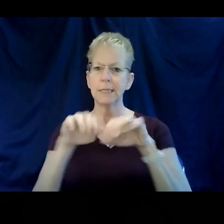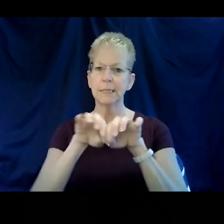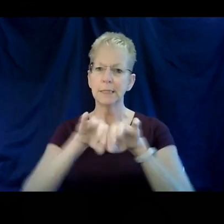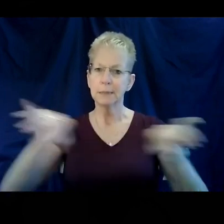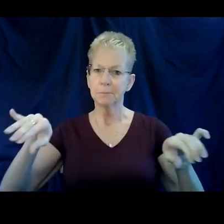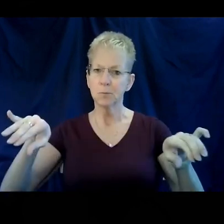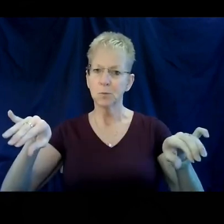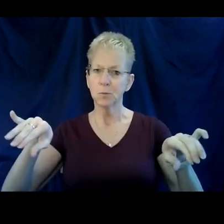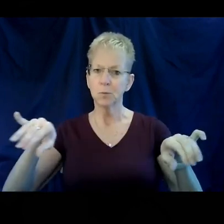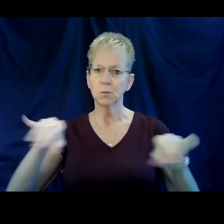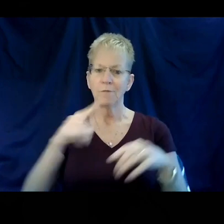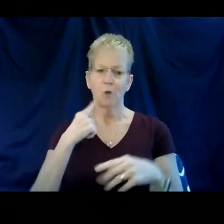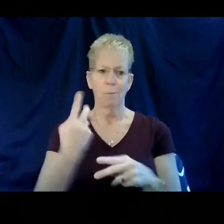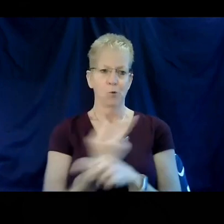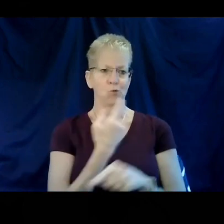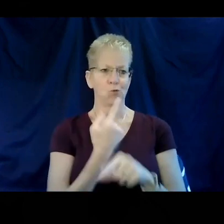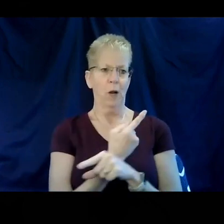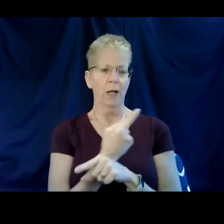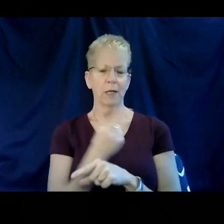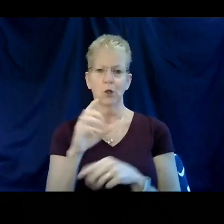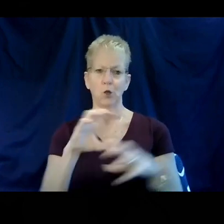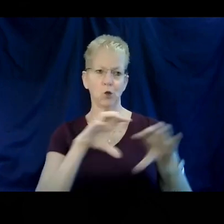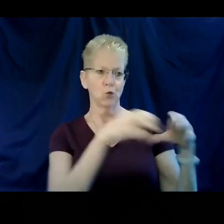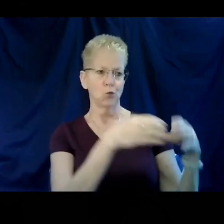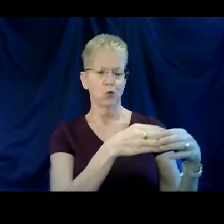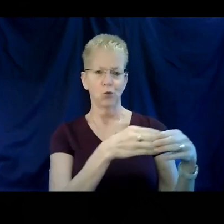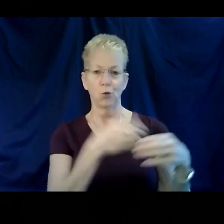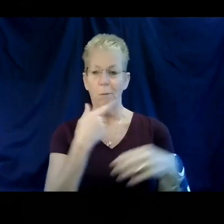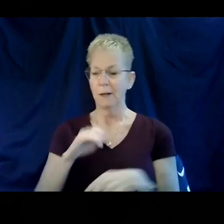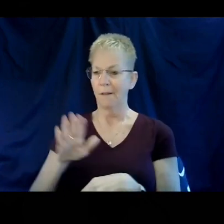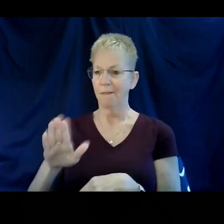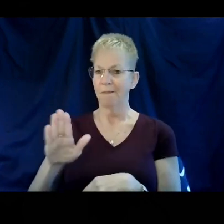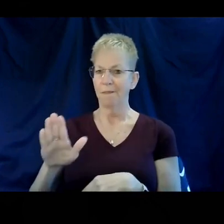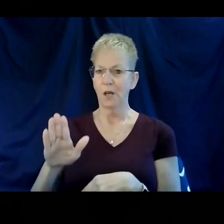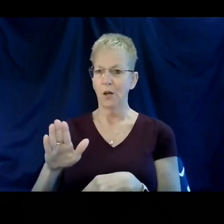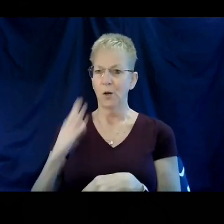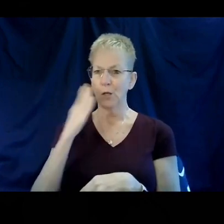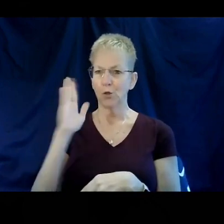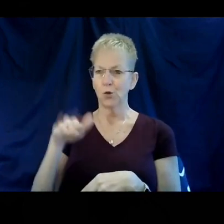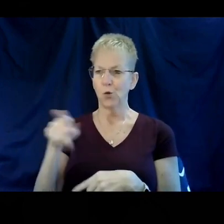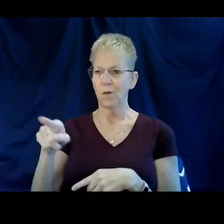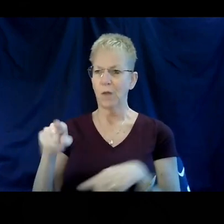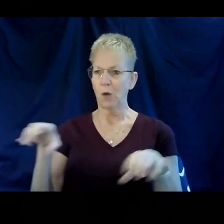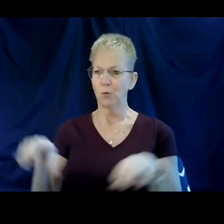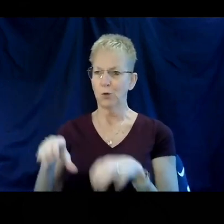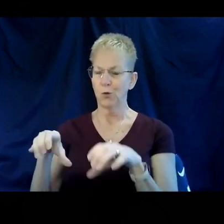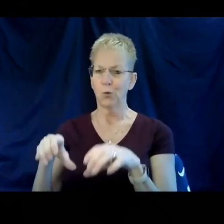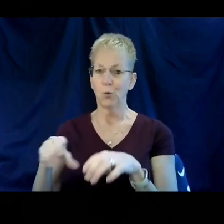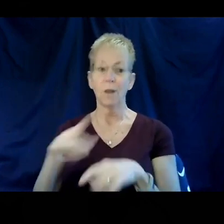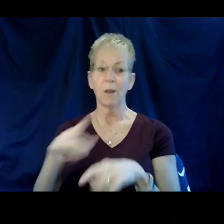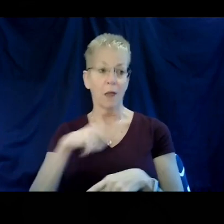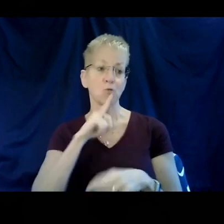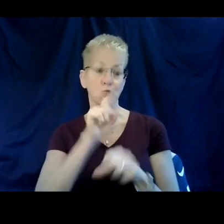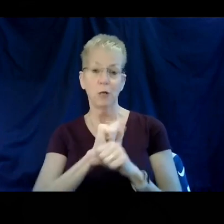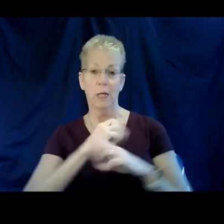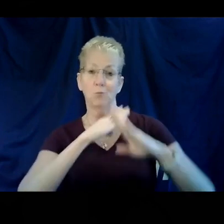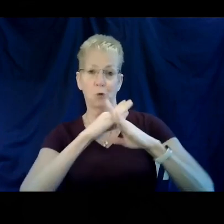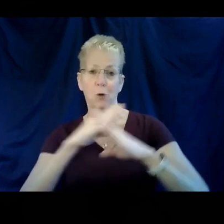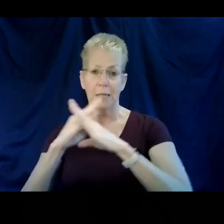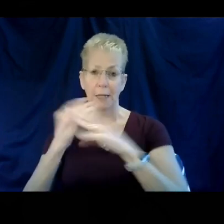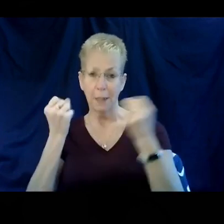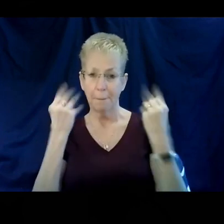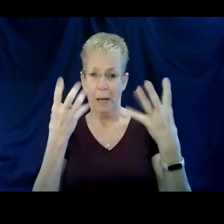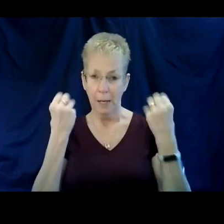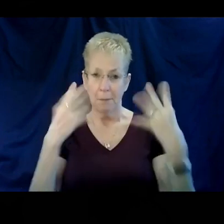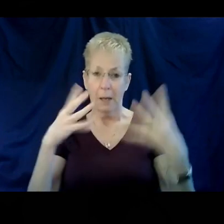from the regular crews because of what everybody knew that they were bringing. They were protecting hundreds of bombers, but they